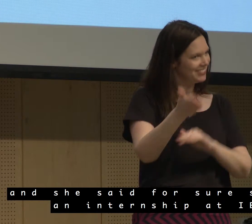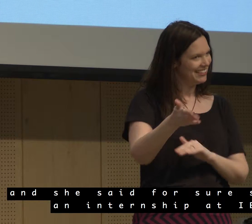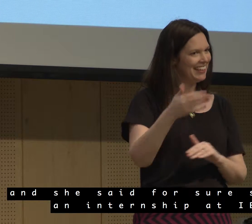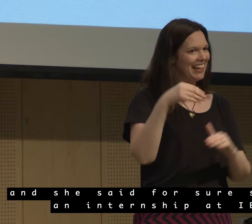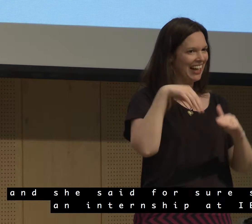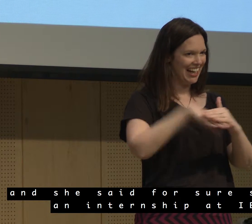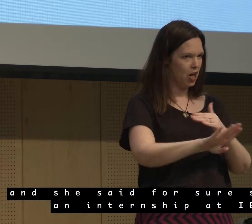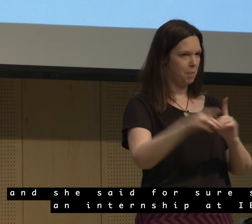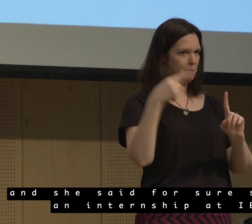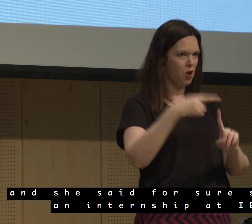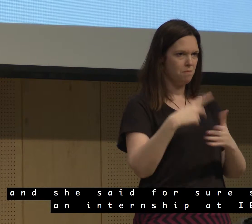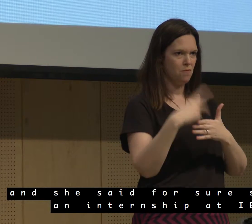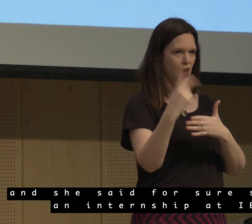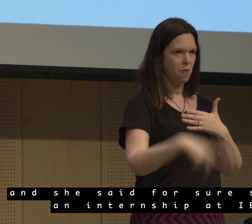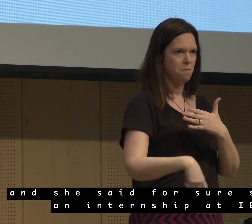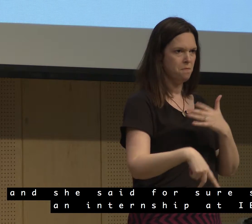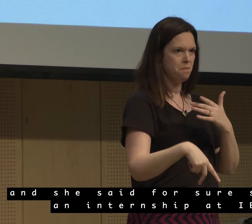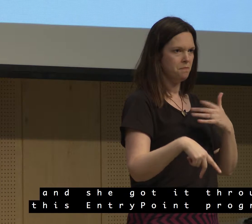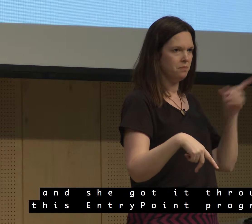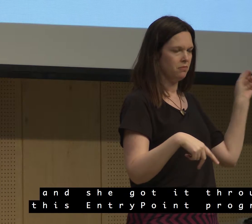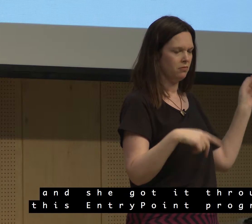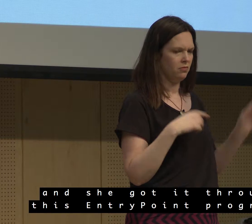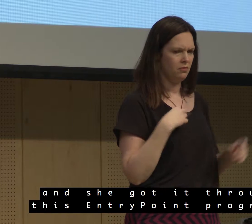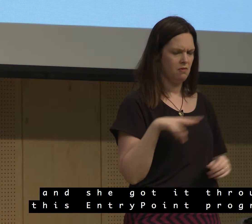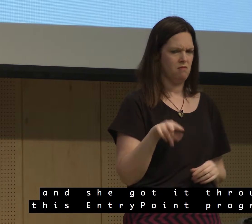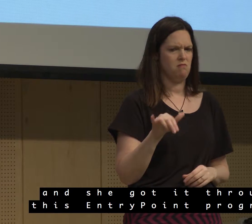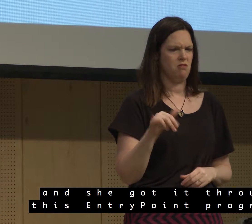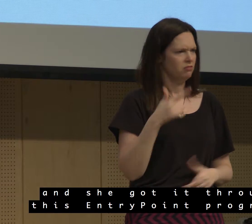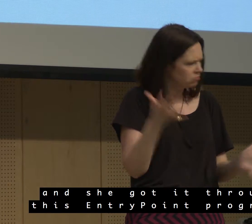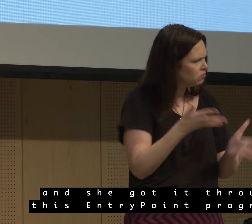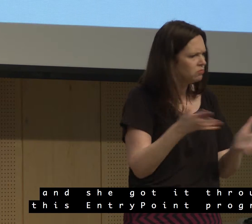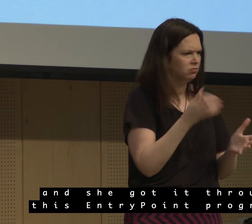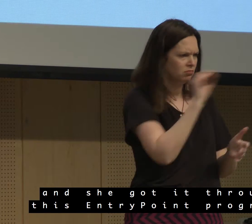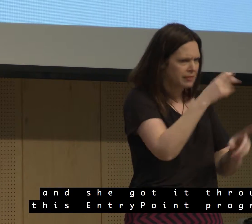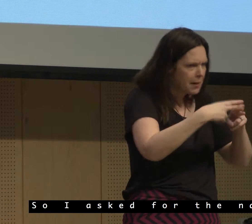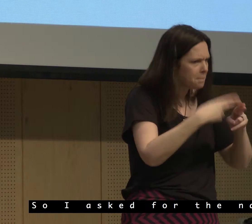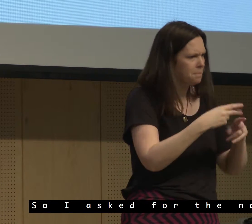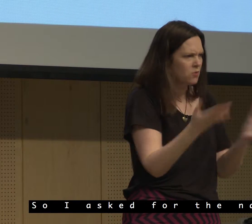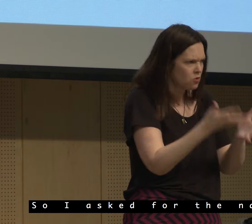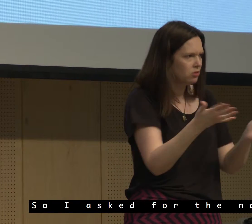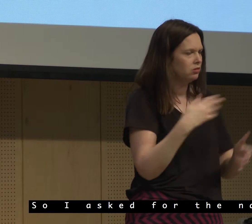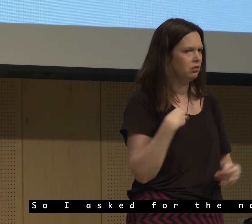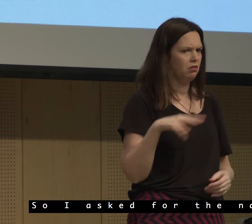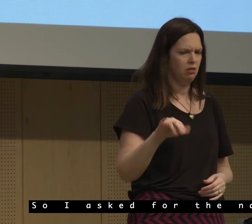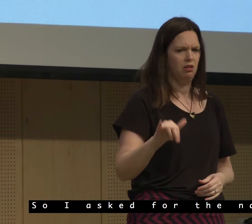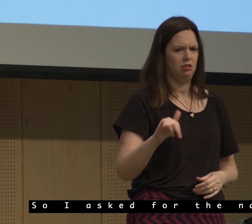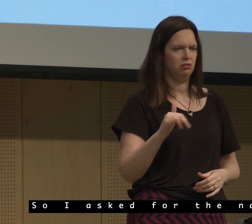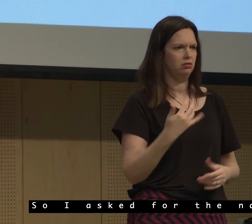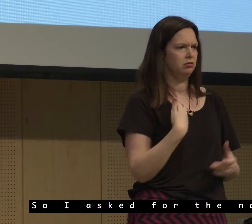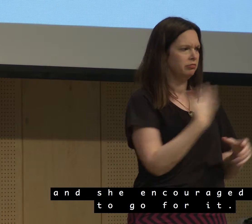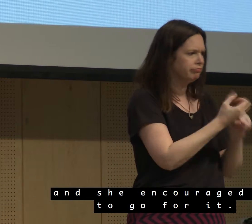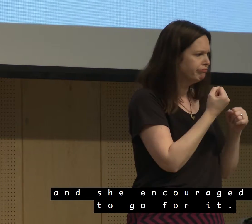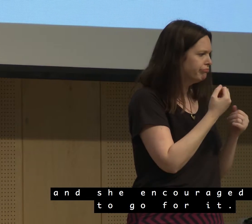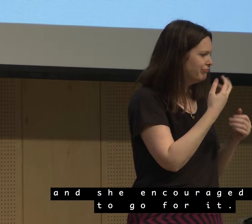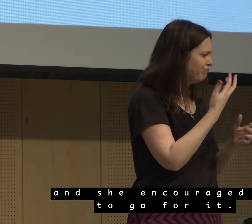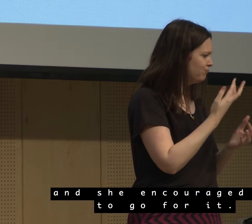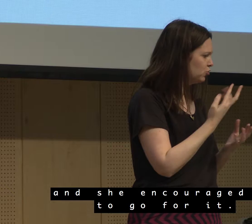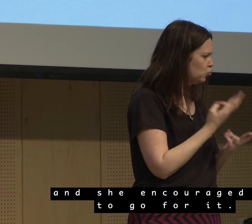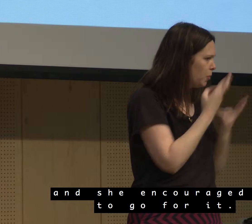she had an internship at IBM, and she got it through this Entry Point program. So I asked for the name, and she encouraged me to